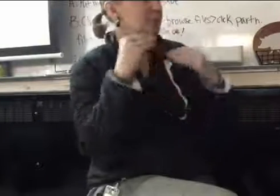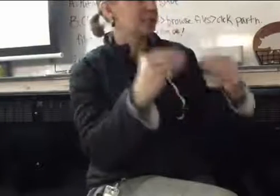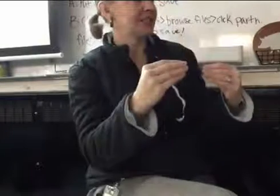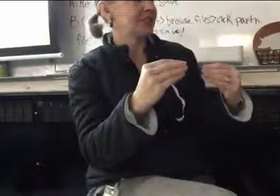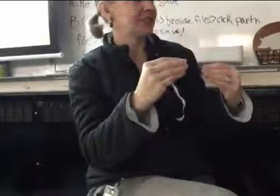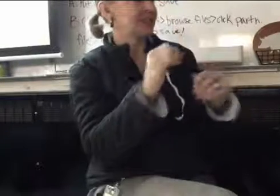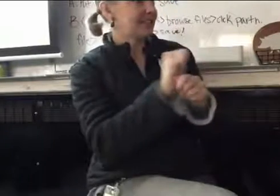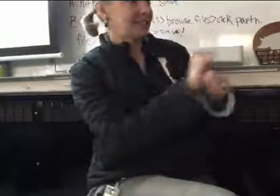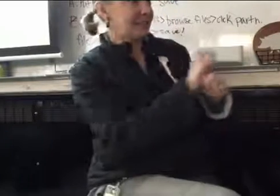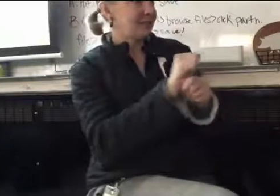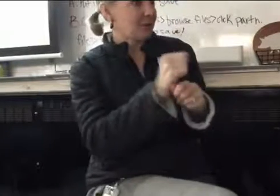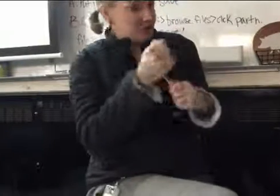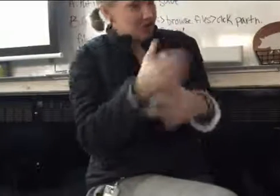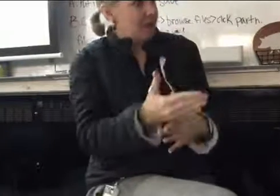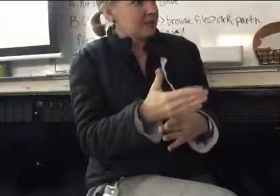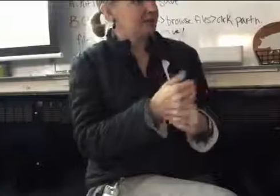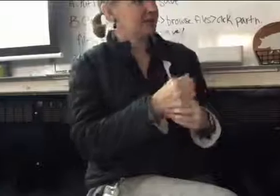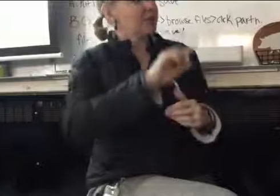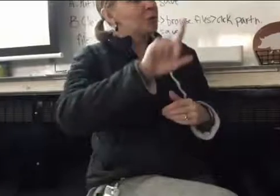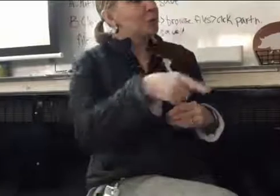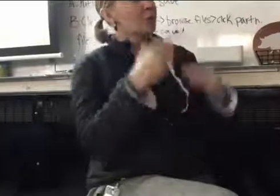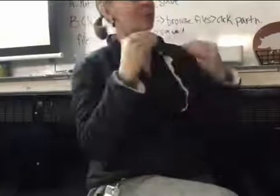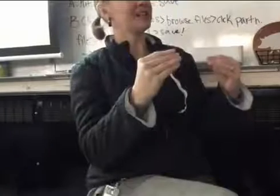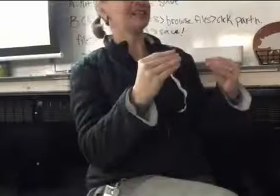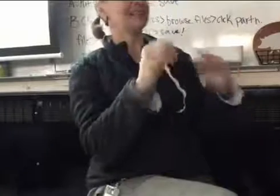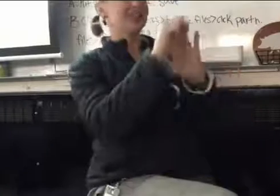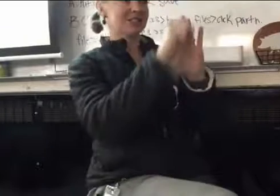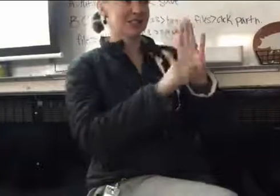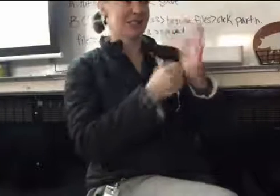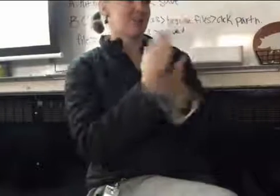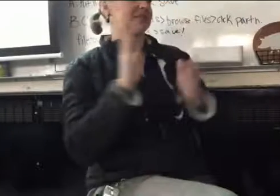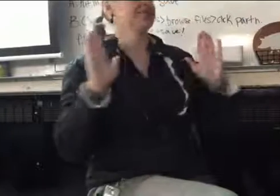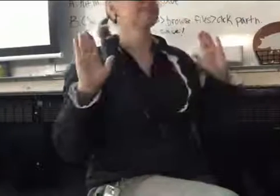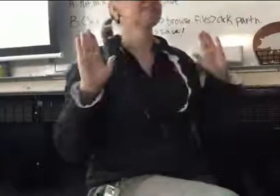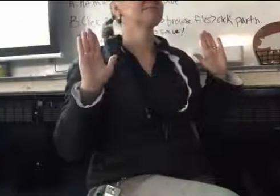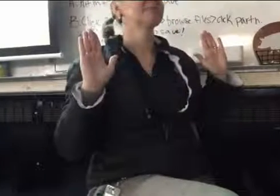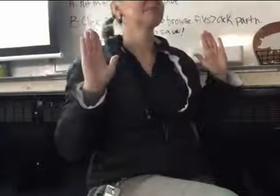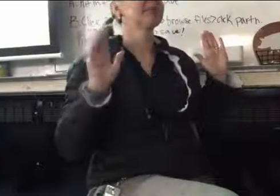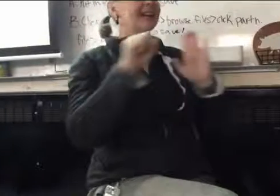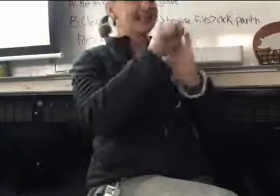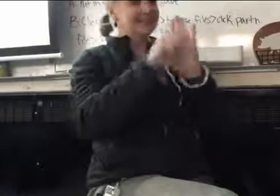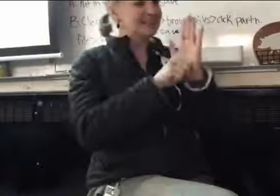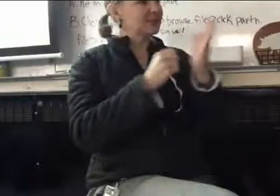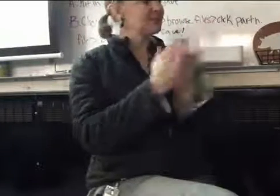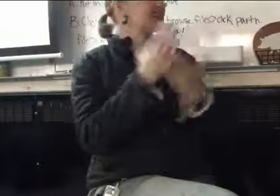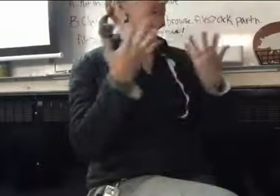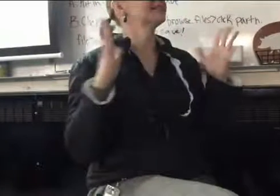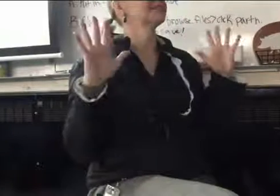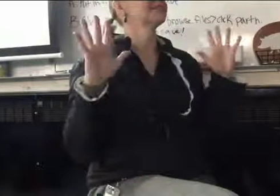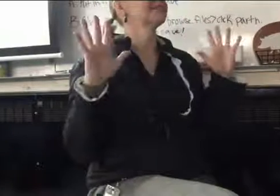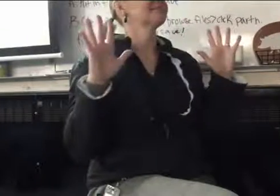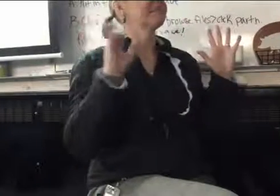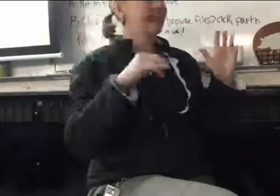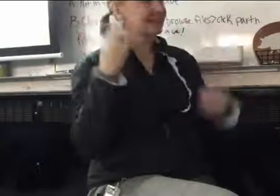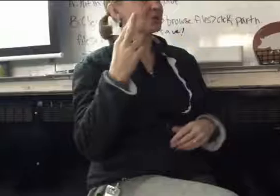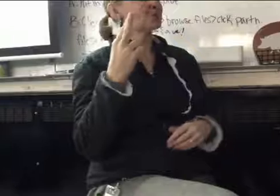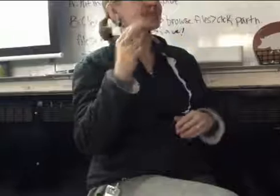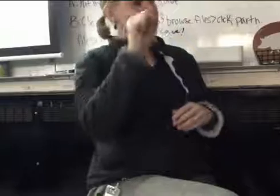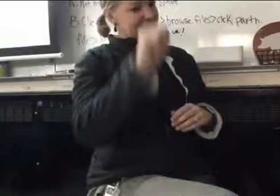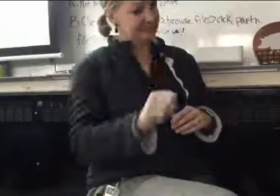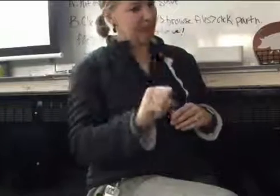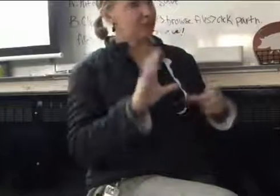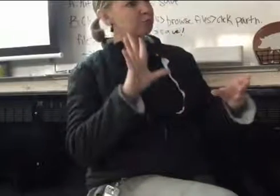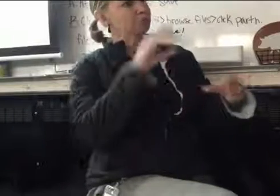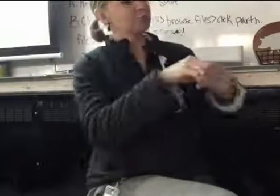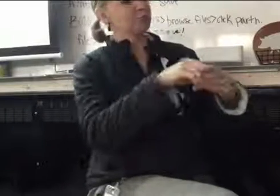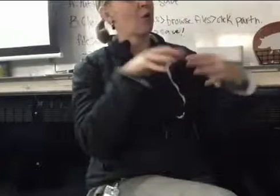a major cause. You could only teach that it was states' rights. States' rights were the cause and why the South went to the Civil War. Now, as